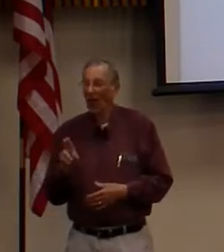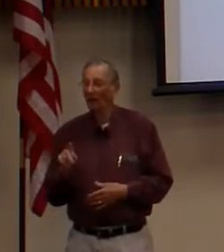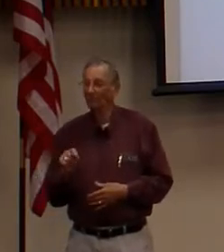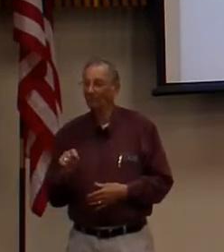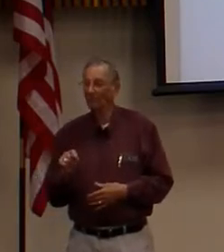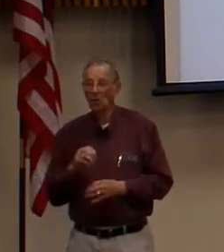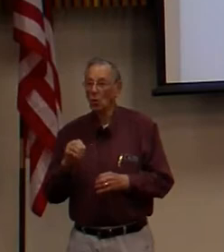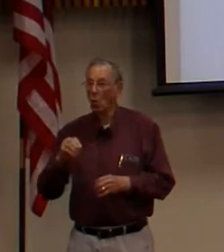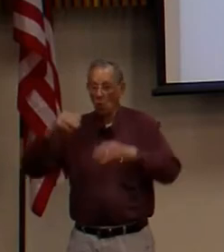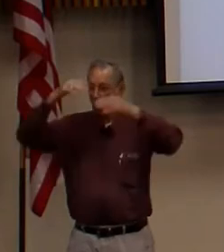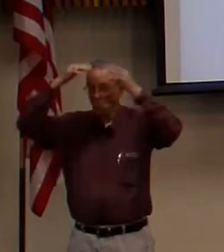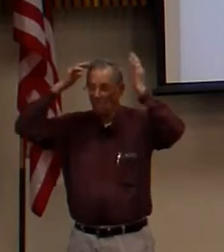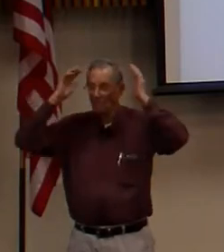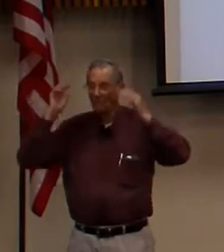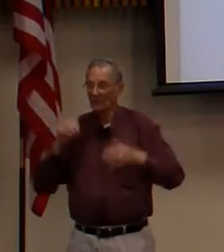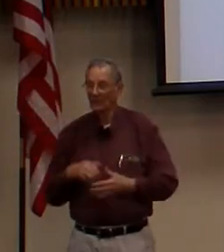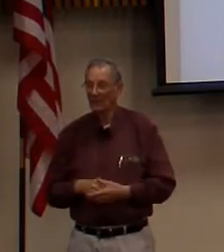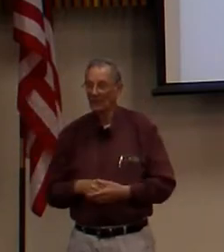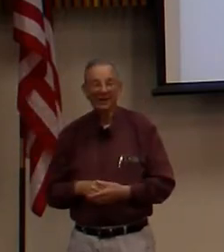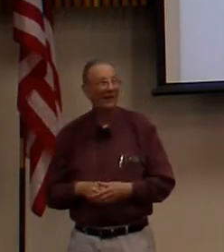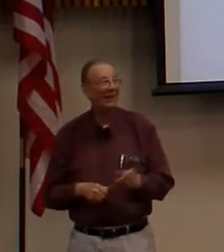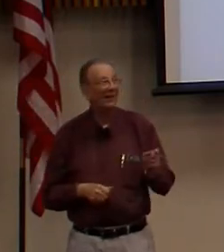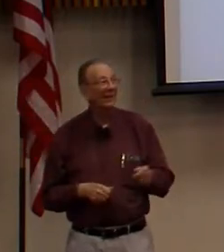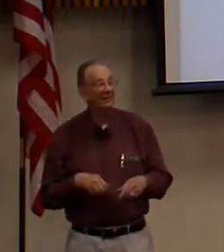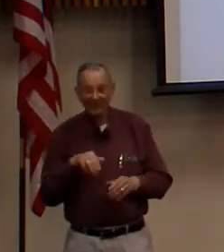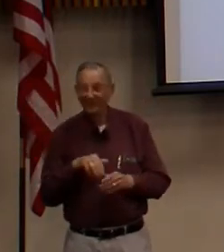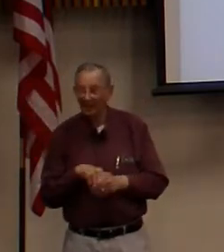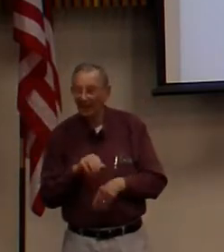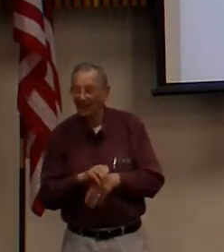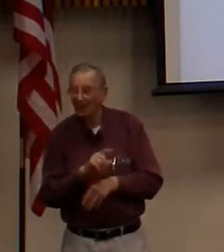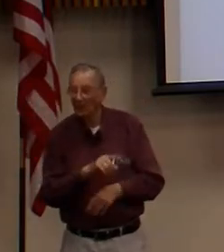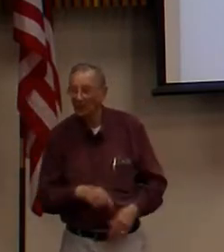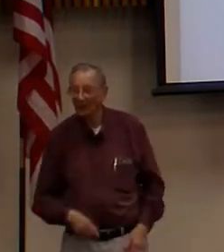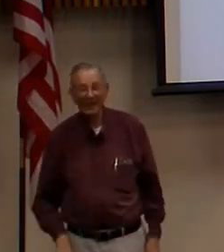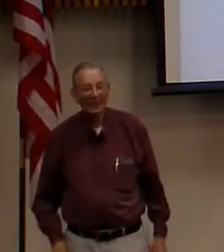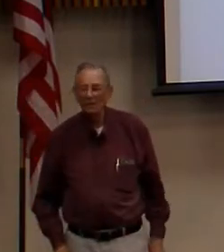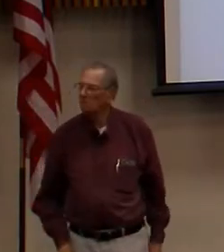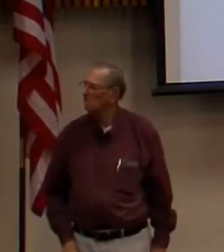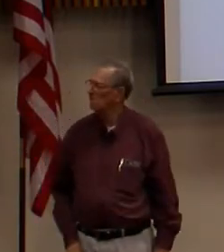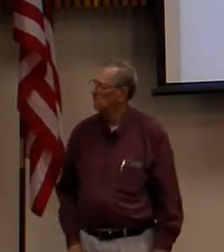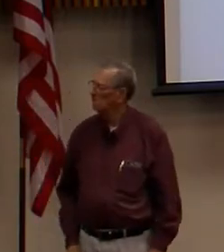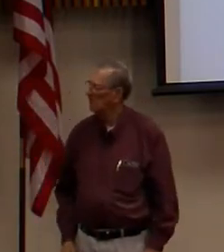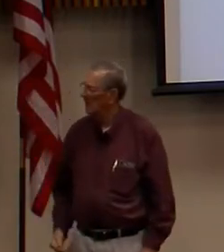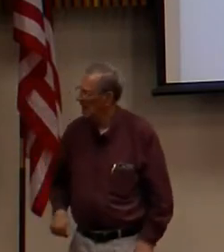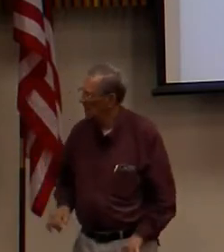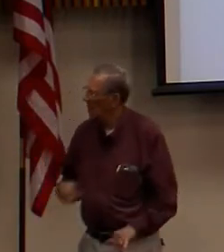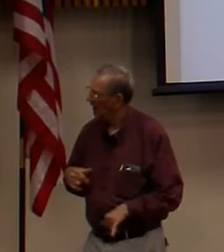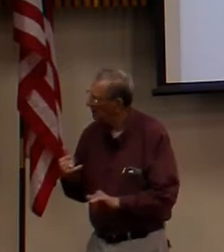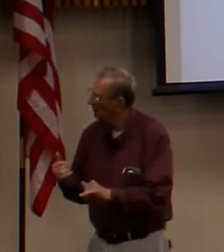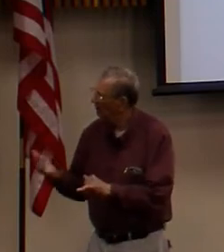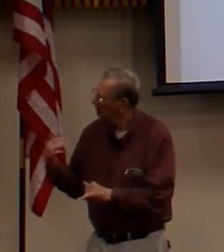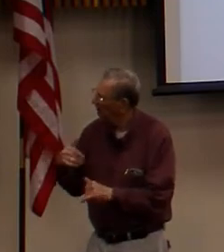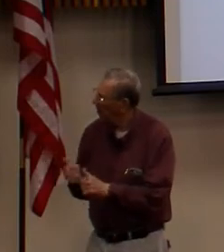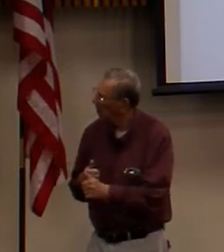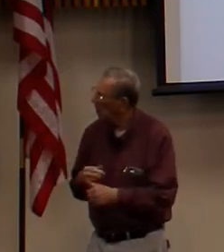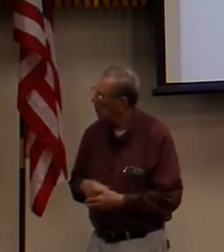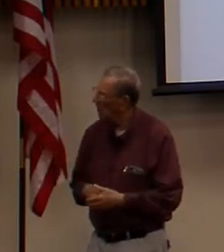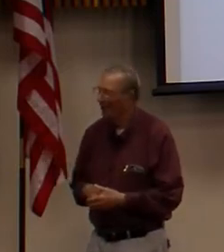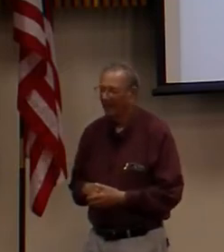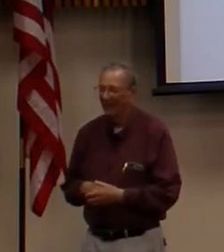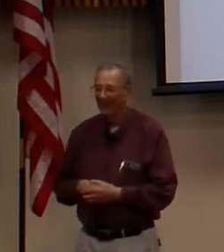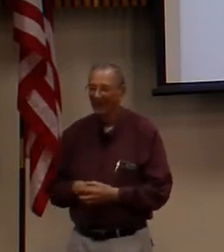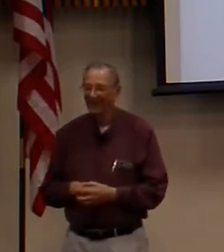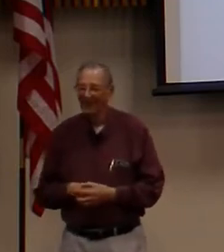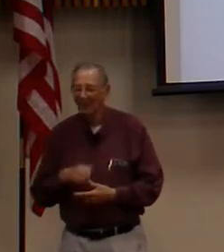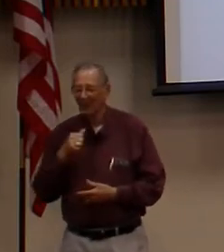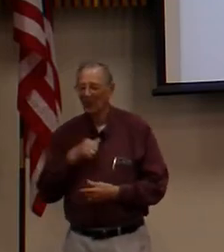No roof. Here she is down here at the bottom, wondering if I'm still coming, you know, or if we're coming.